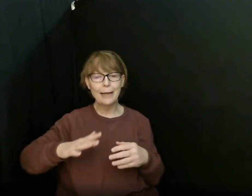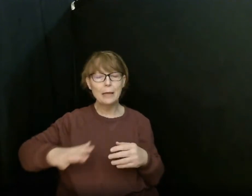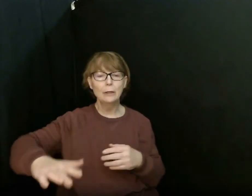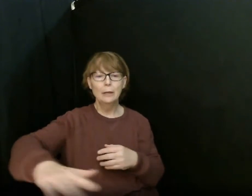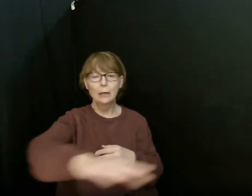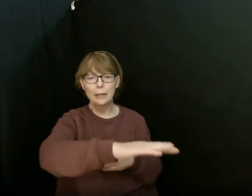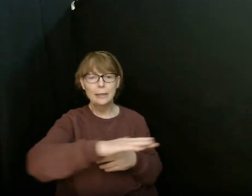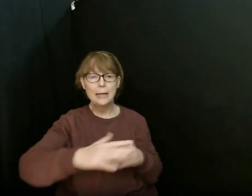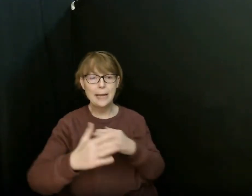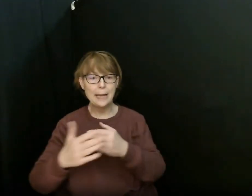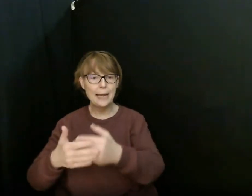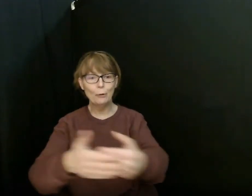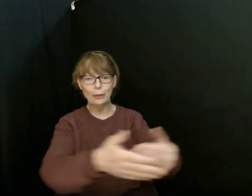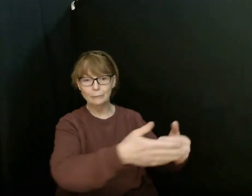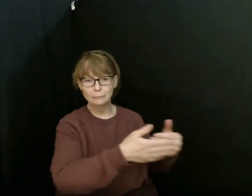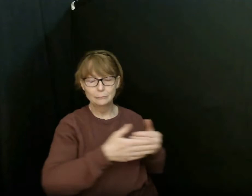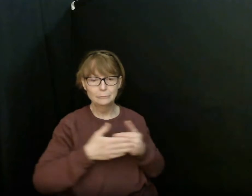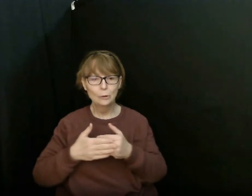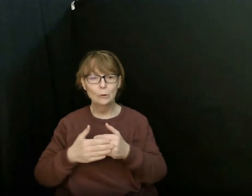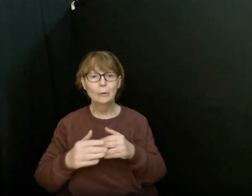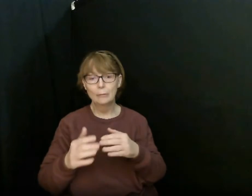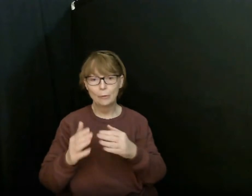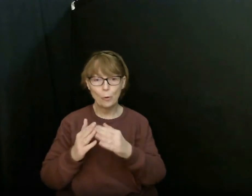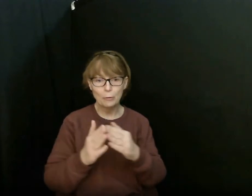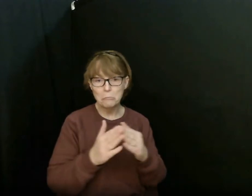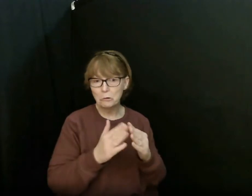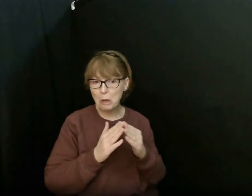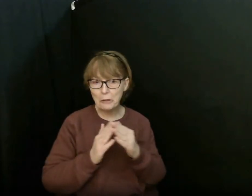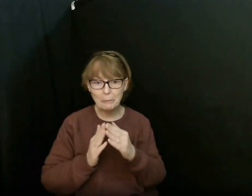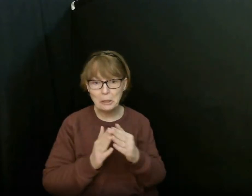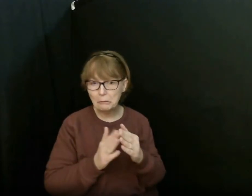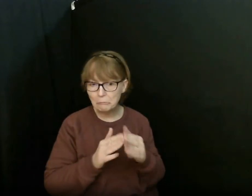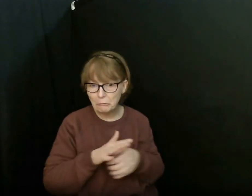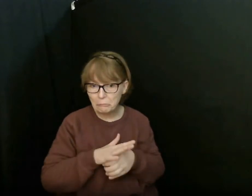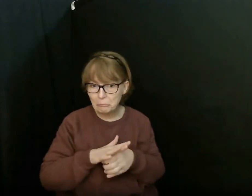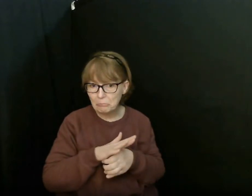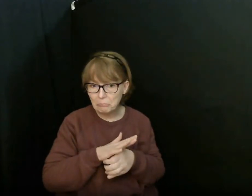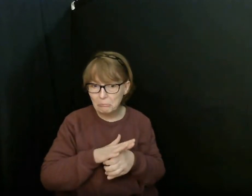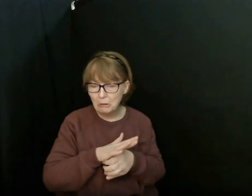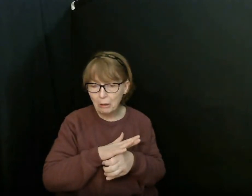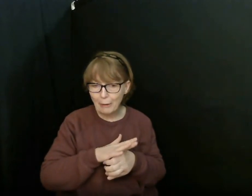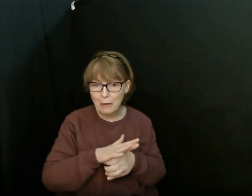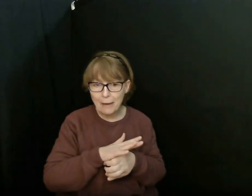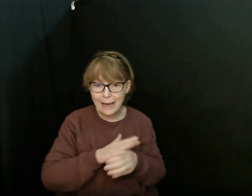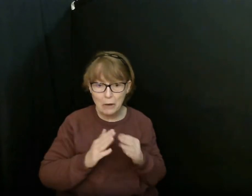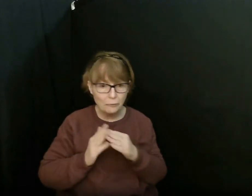hand. Neighborhood. We're small neighborhood, just around my house,